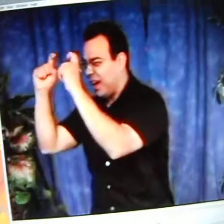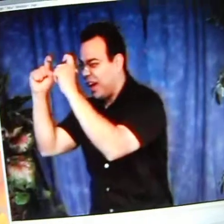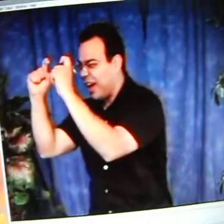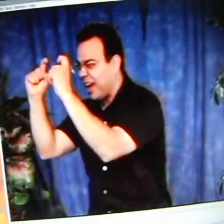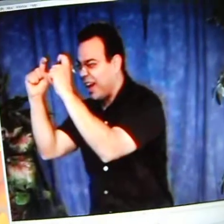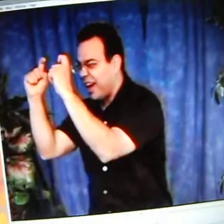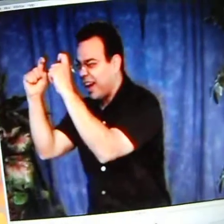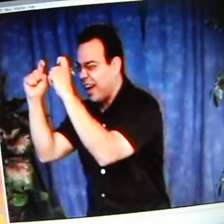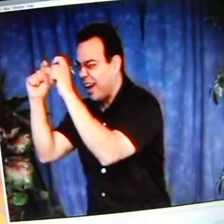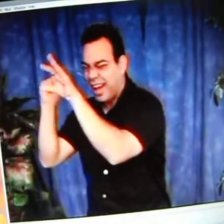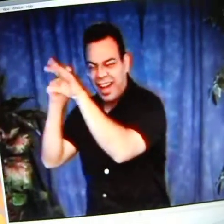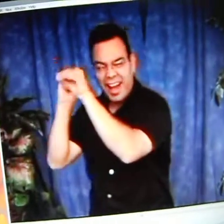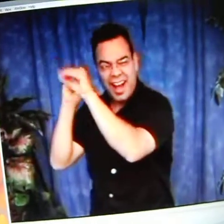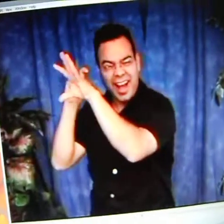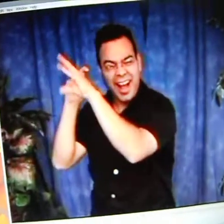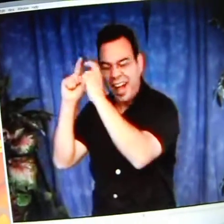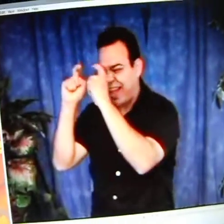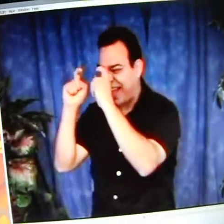in my face, and I'm trying to get some pictures of this.